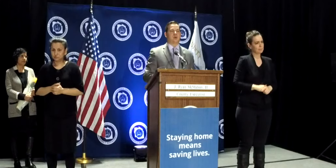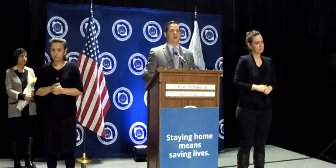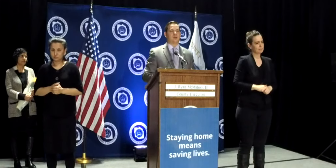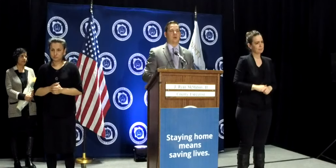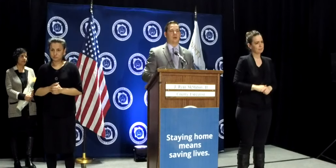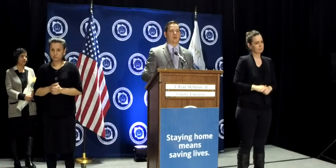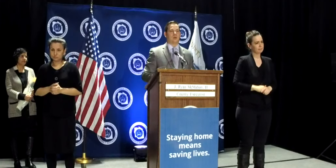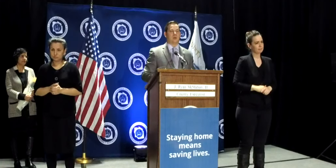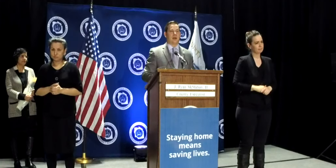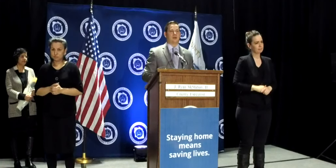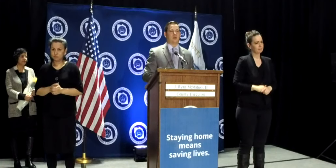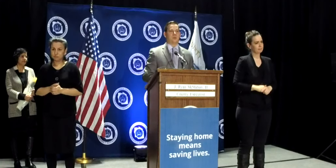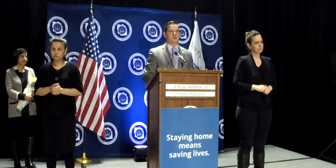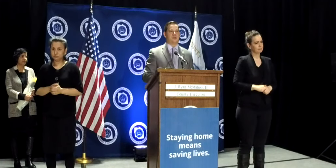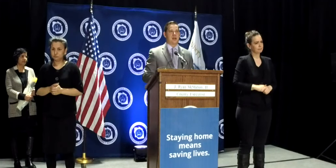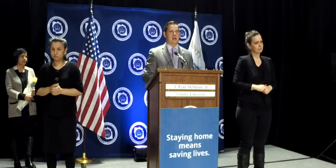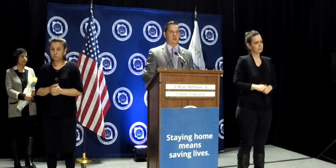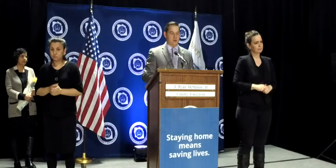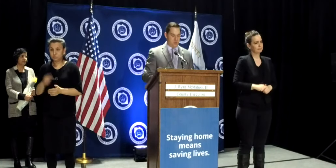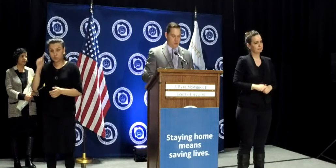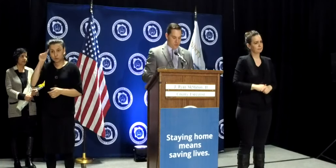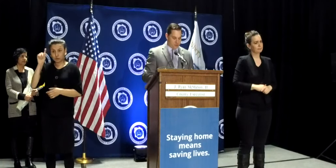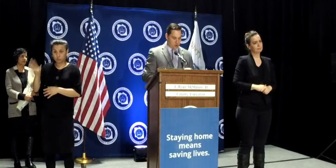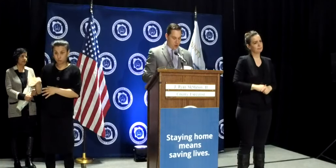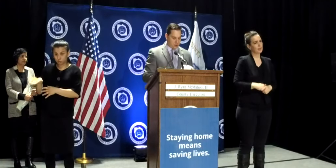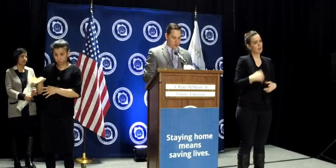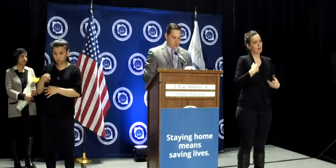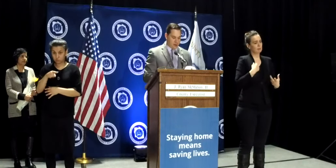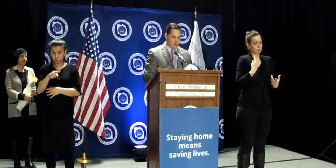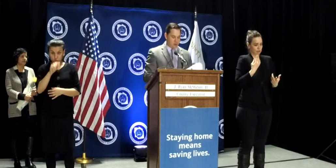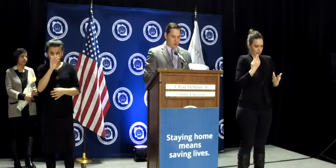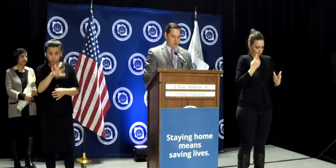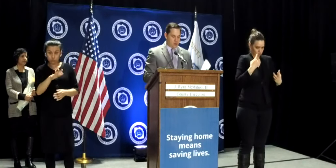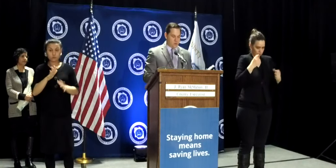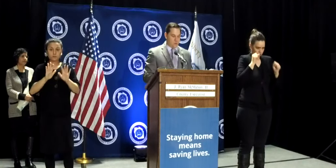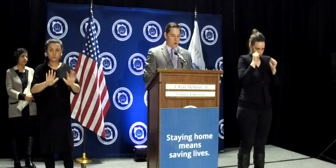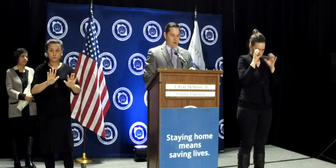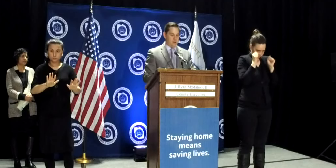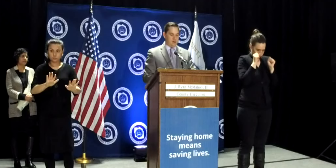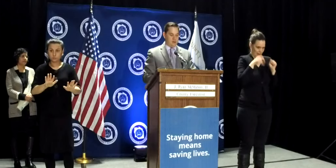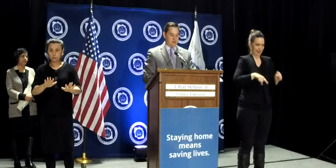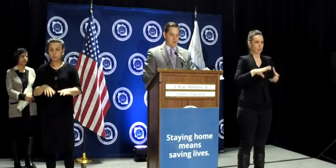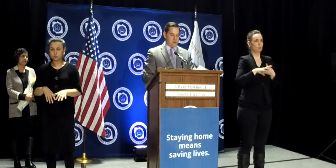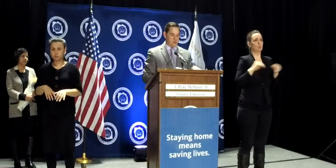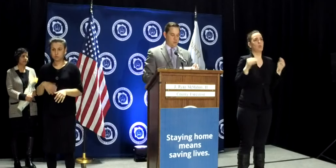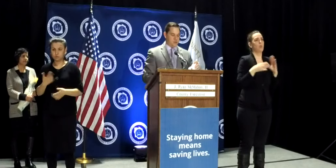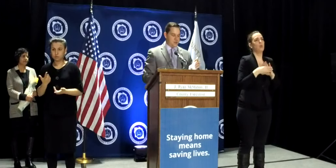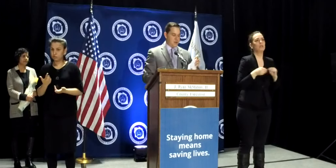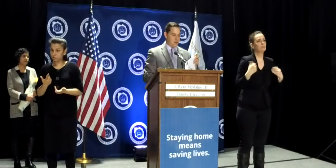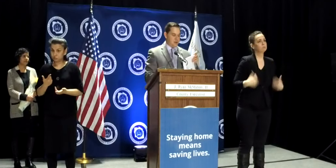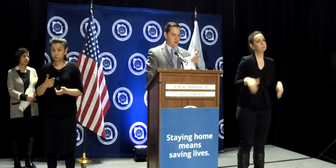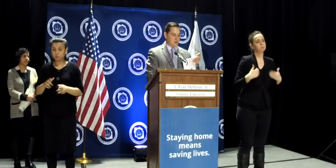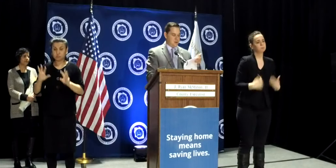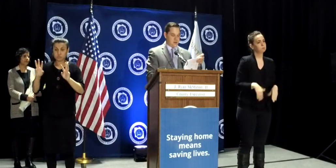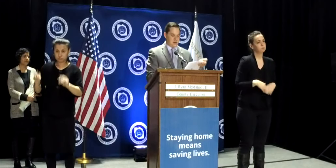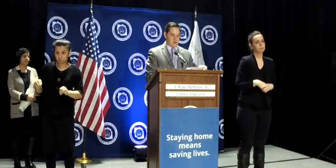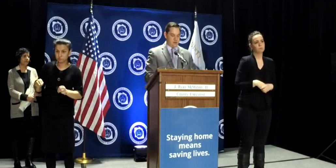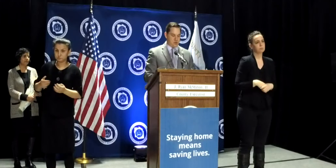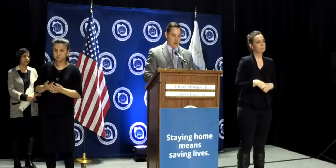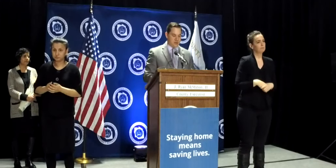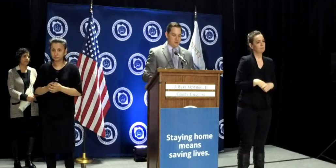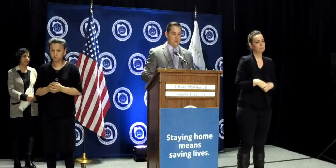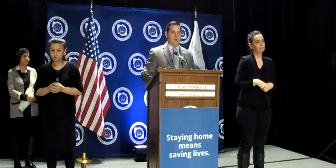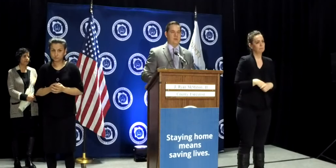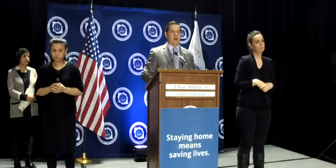think that story is critical, what Dr. Gupta just said. We've been talking about what we're seeing